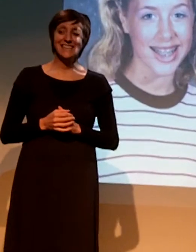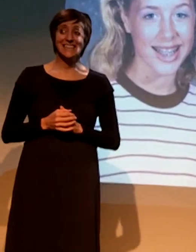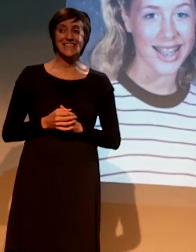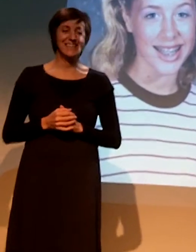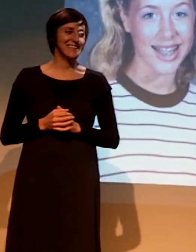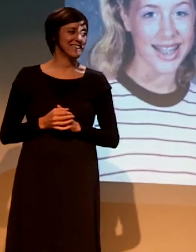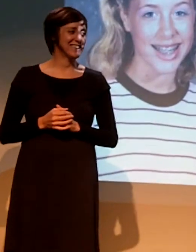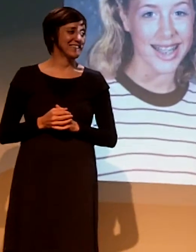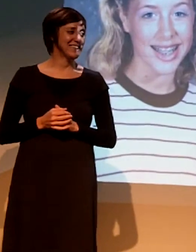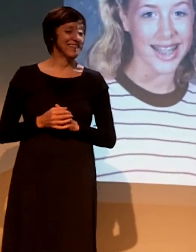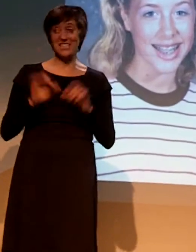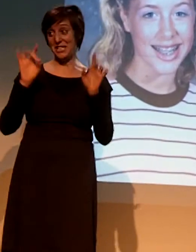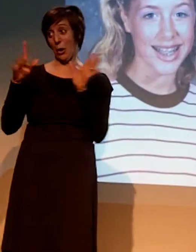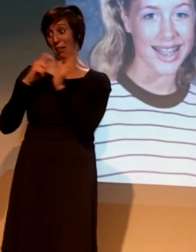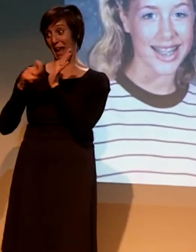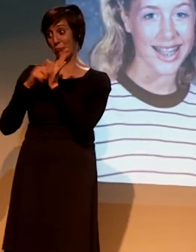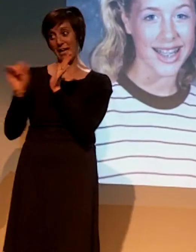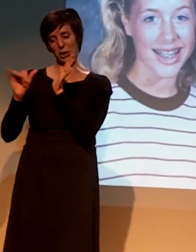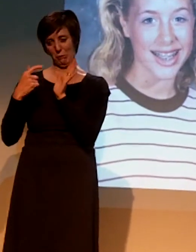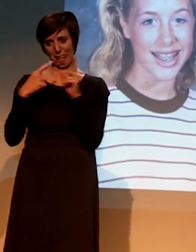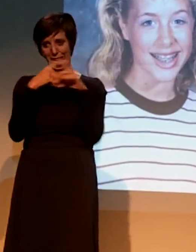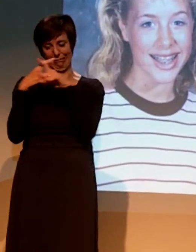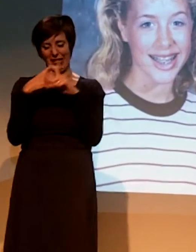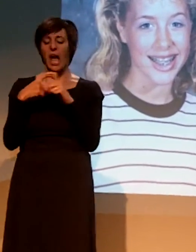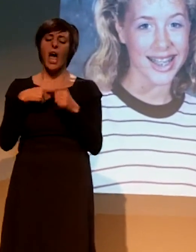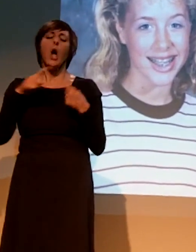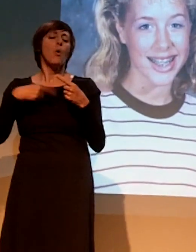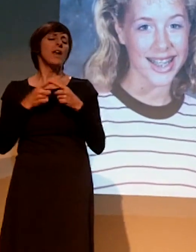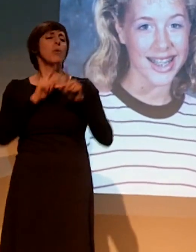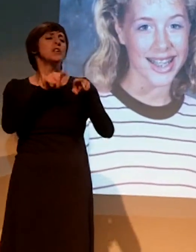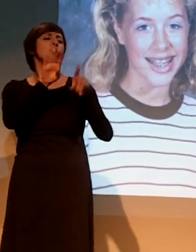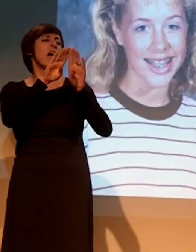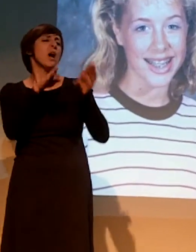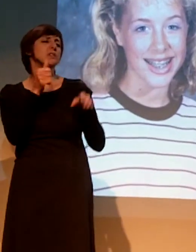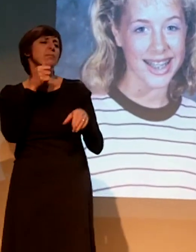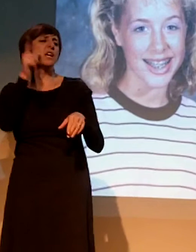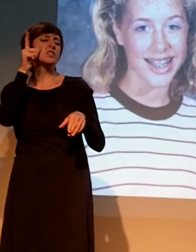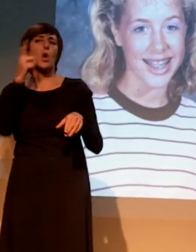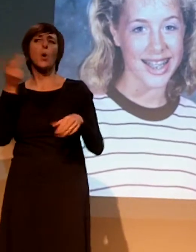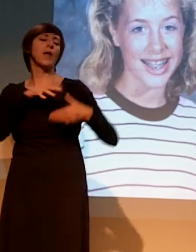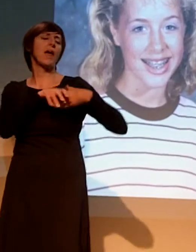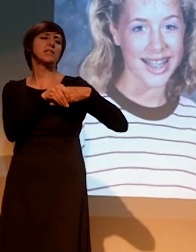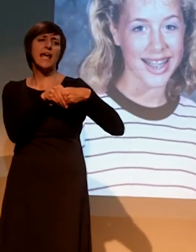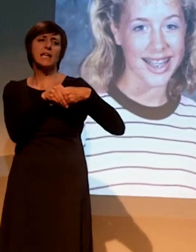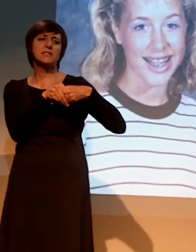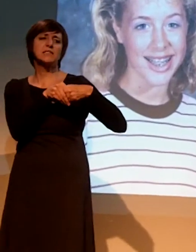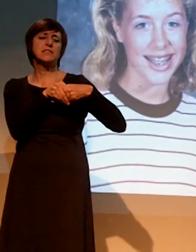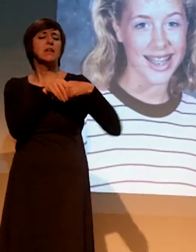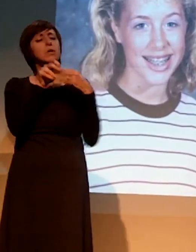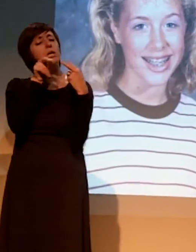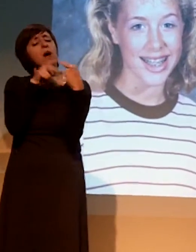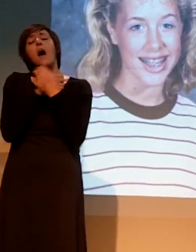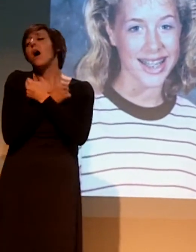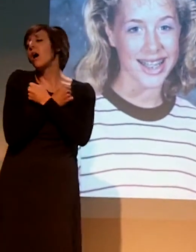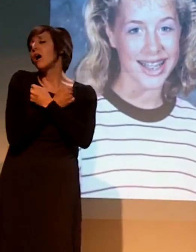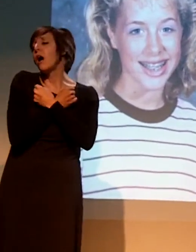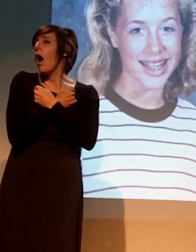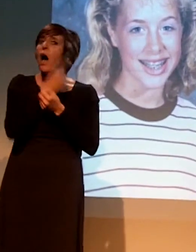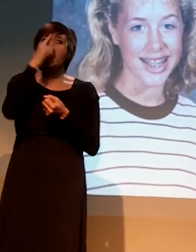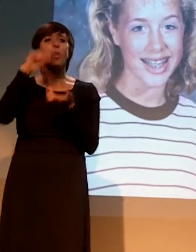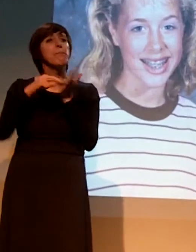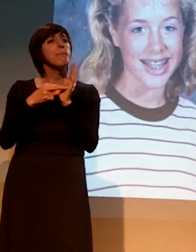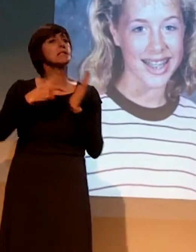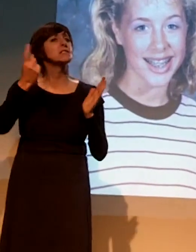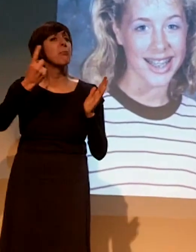Lots of places. Terrible handwriting, too. When I was at your house a couple days ago, we held hands and we gave each other a hug. I thought it